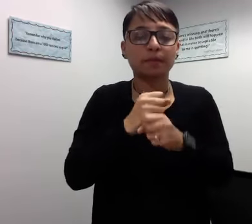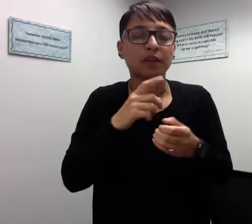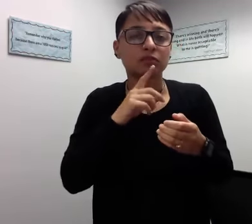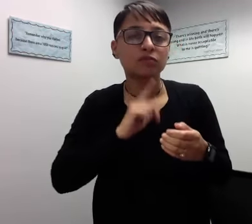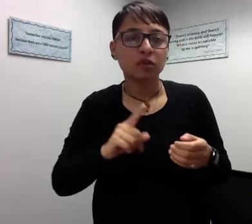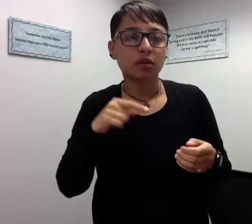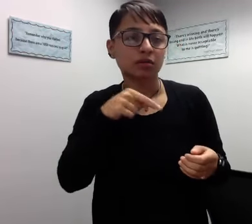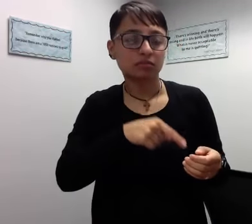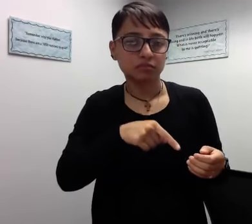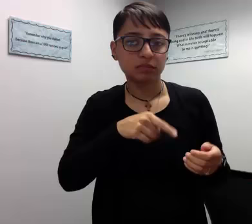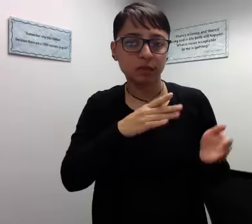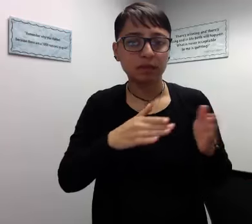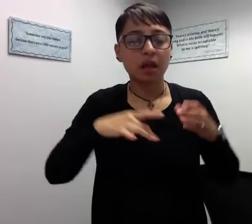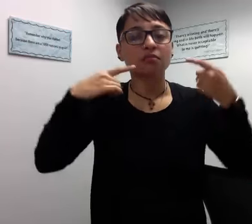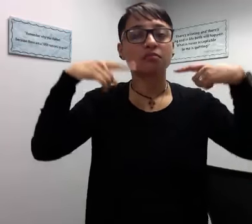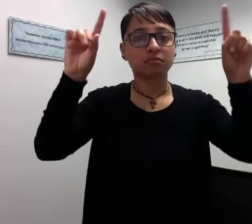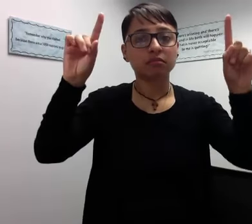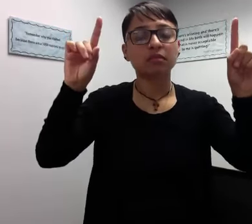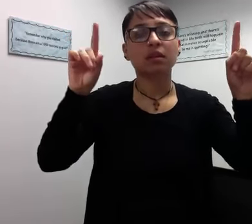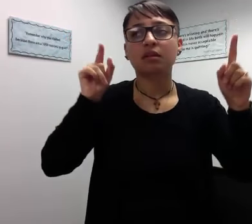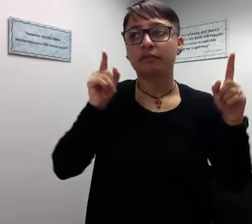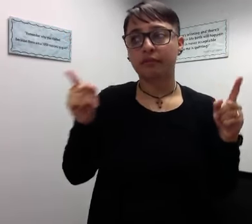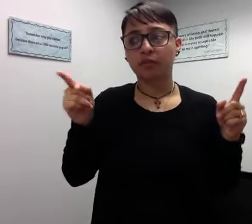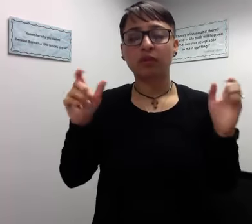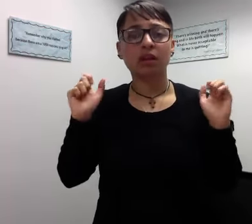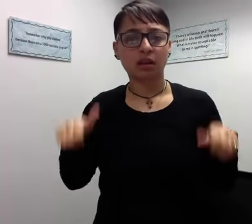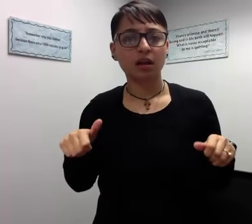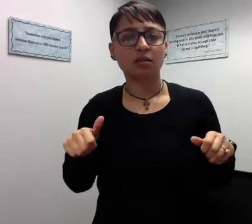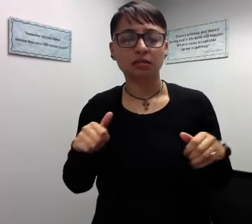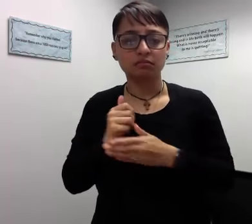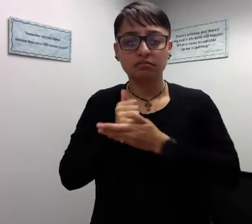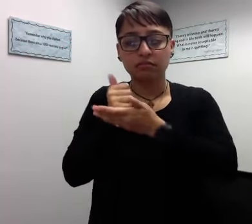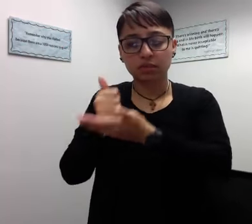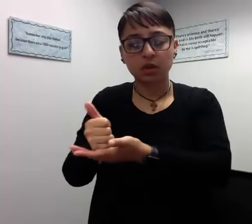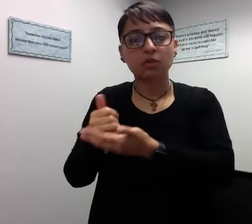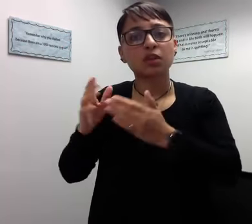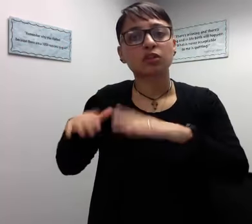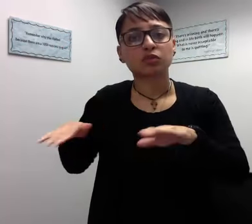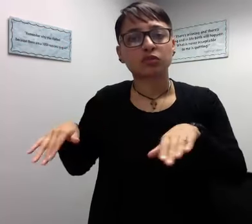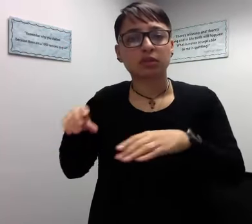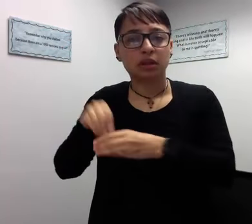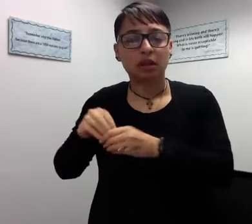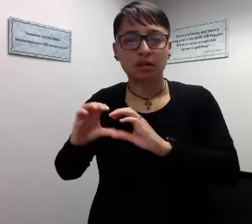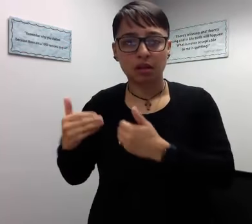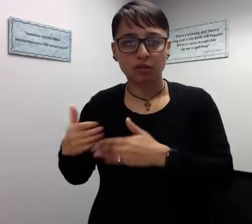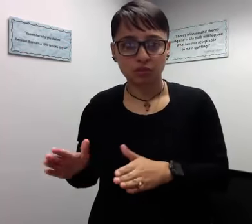504 plan can be very helpful for kids in the classroom. Once you've qualified for